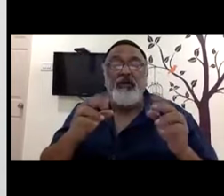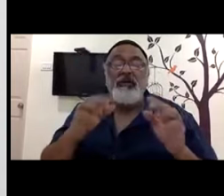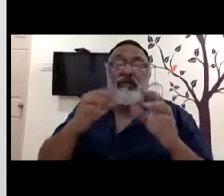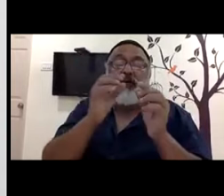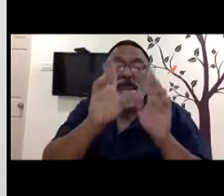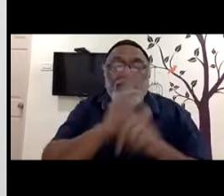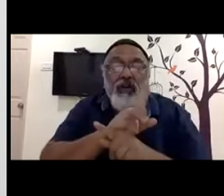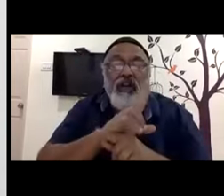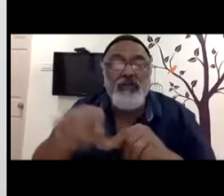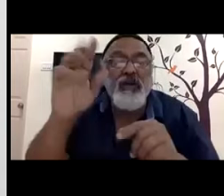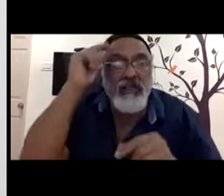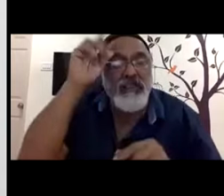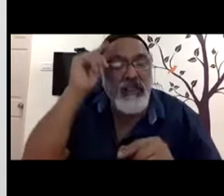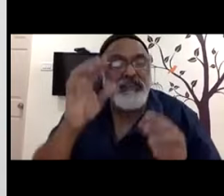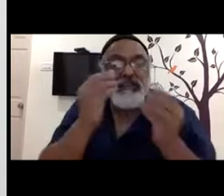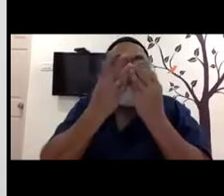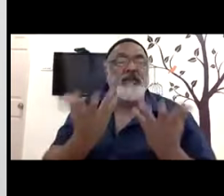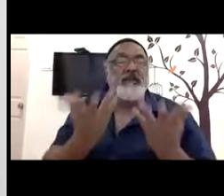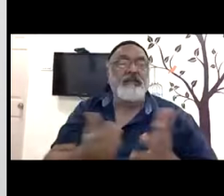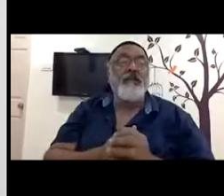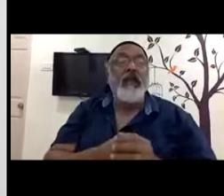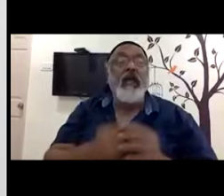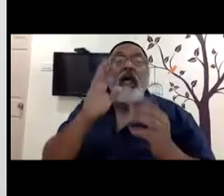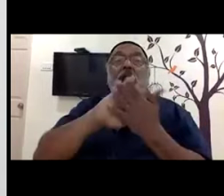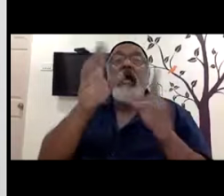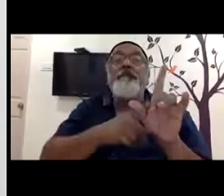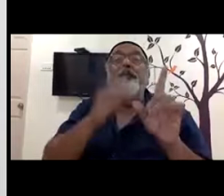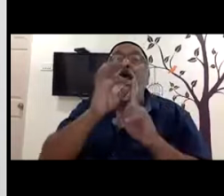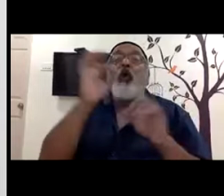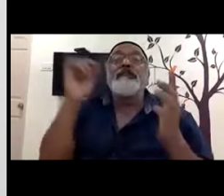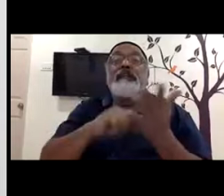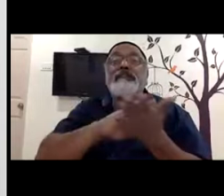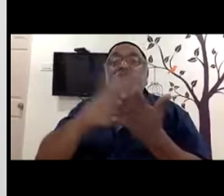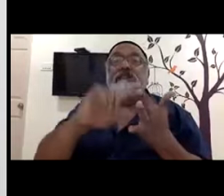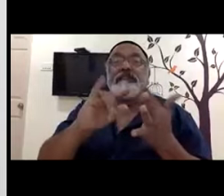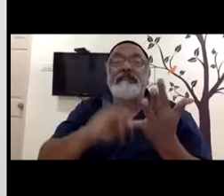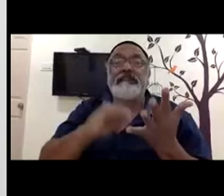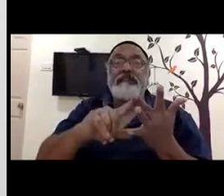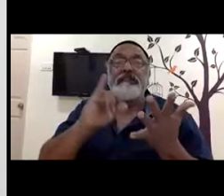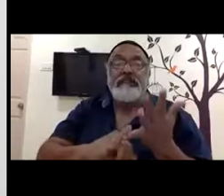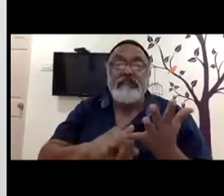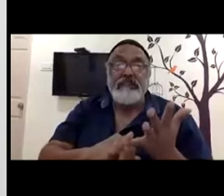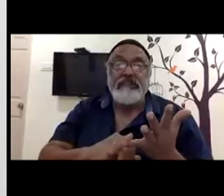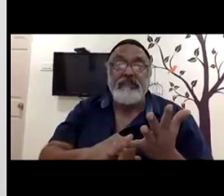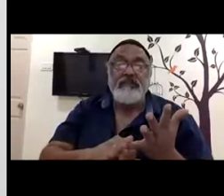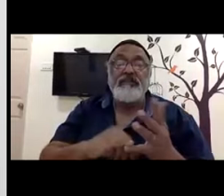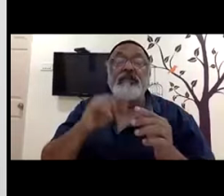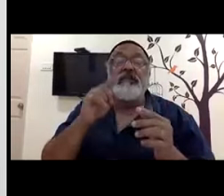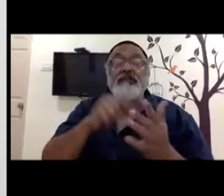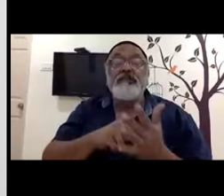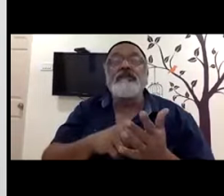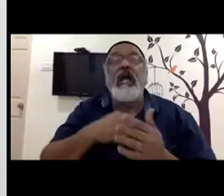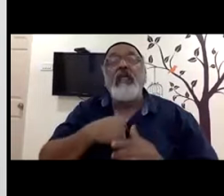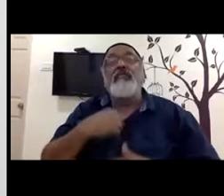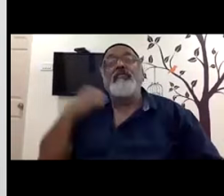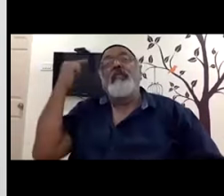an important term. Hypothesis is basically an assumption that you are going to test,